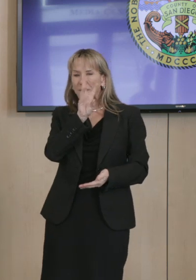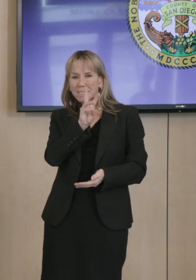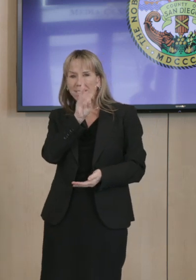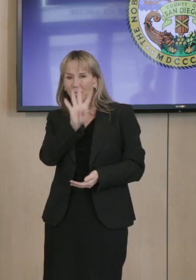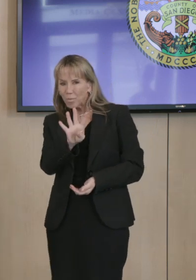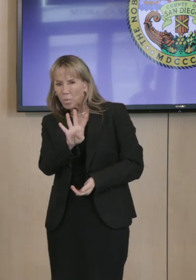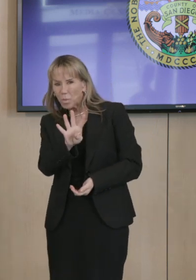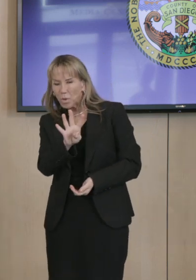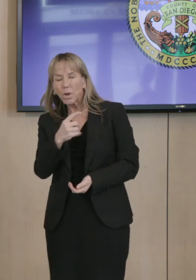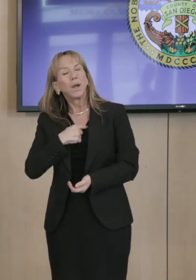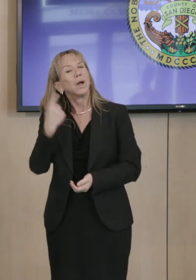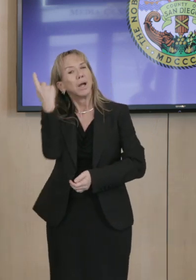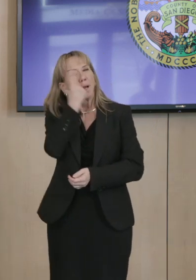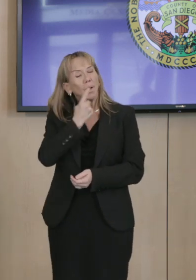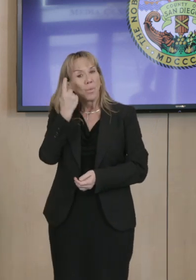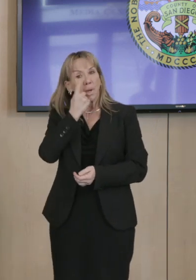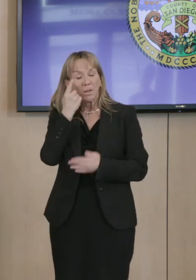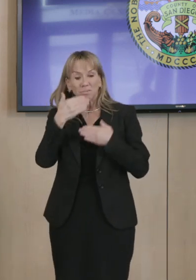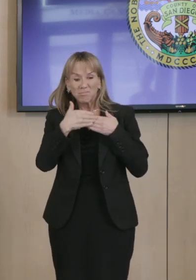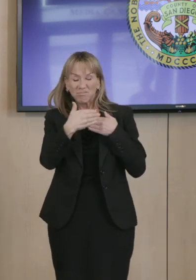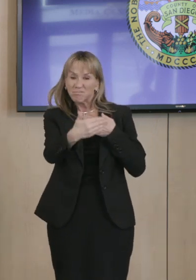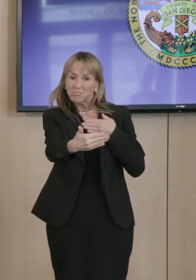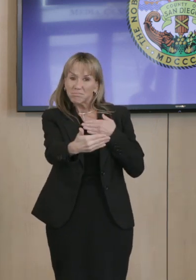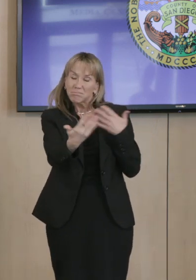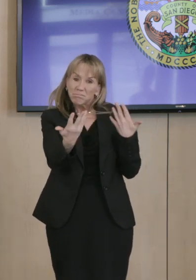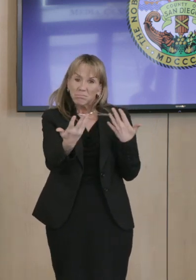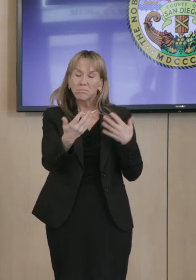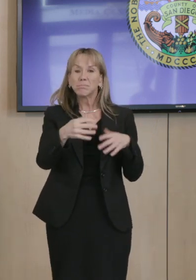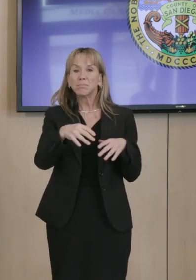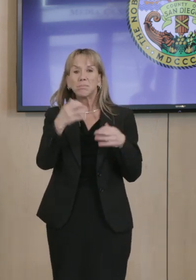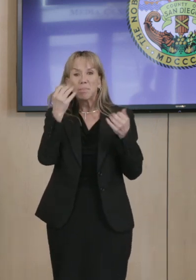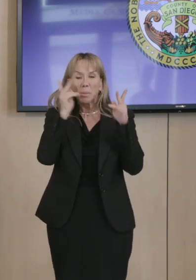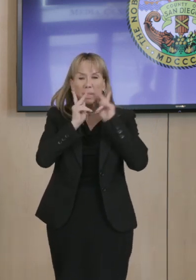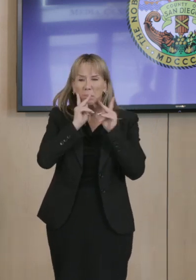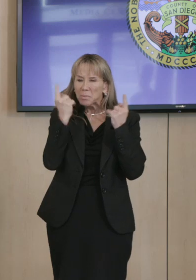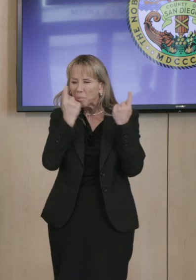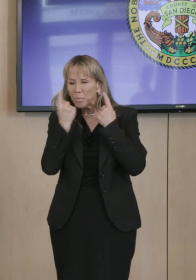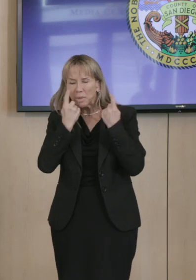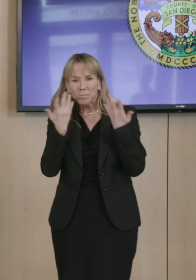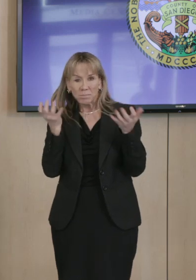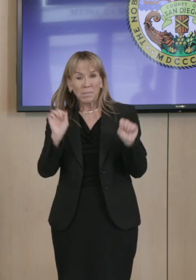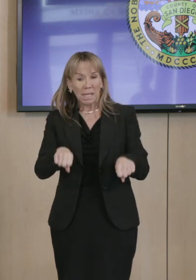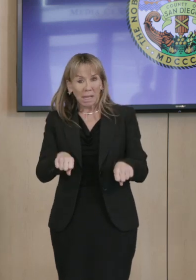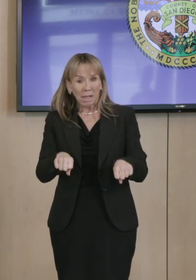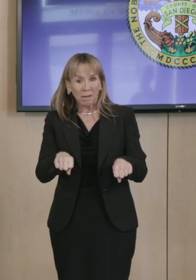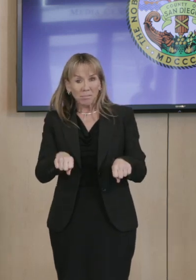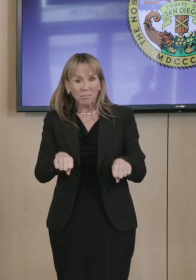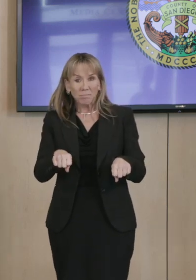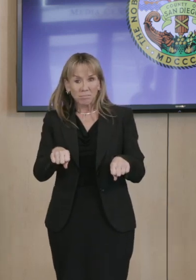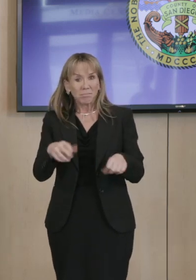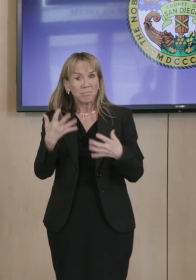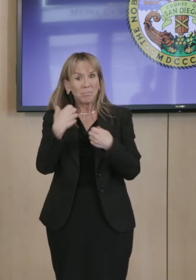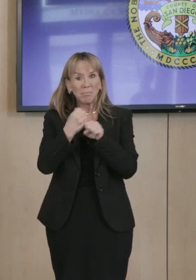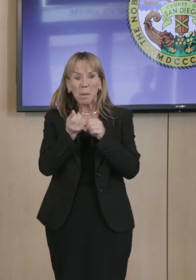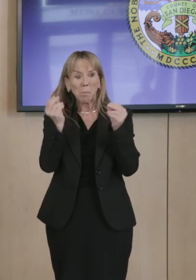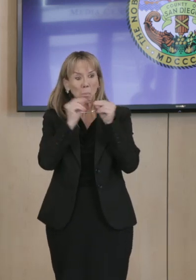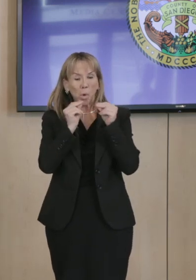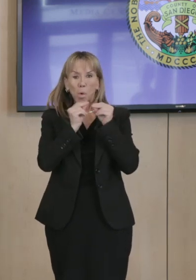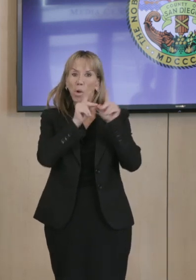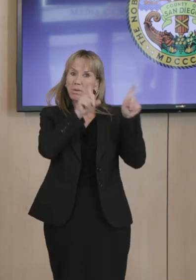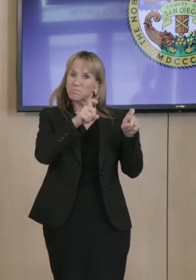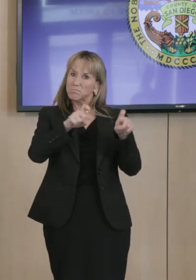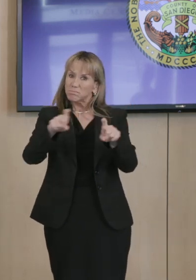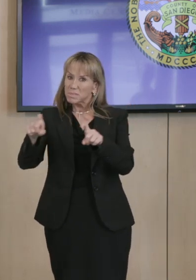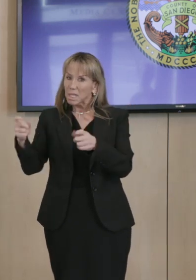3,464. And I'm wondering, in the future, I know that a lot of people are wondering if it's going to be possible to make these more widely available,